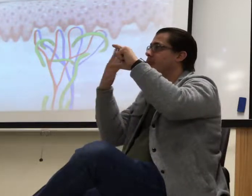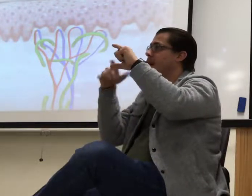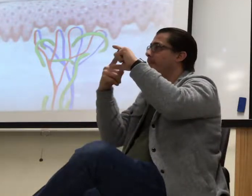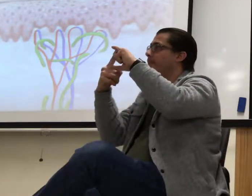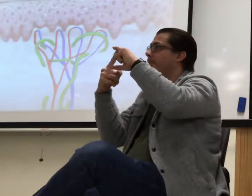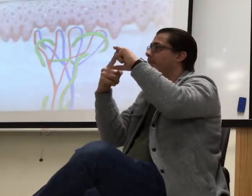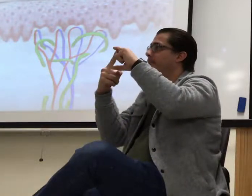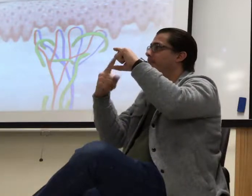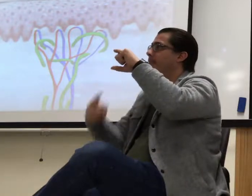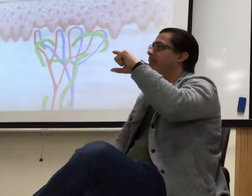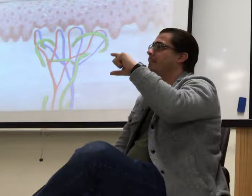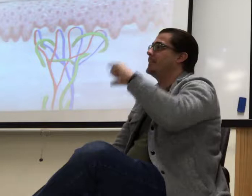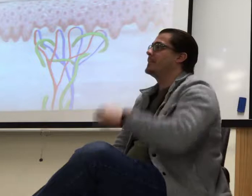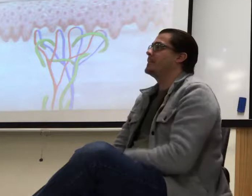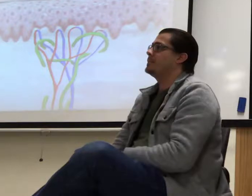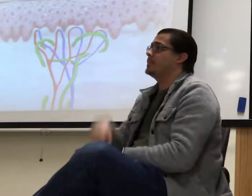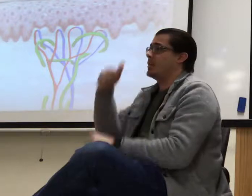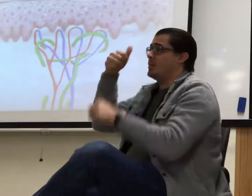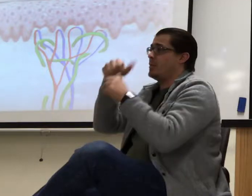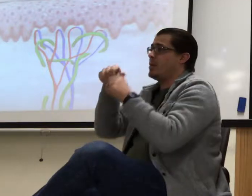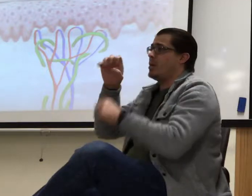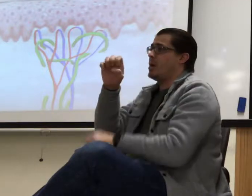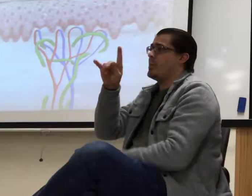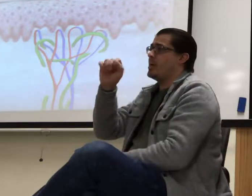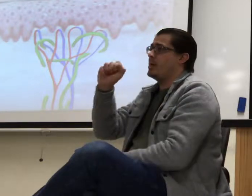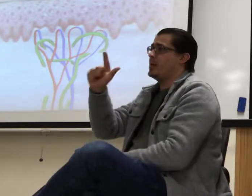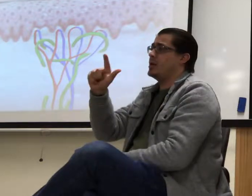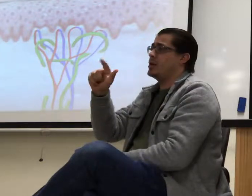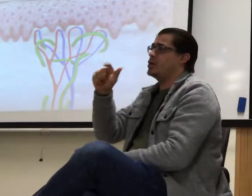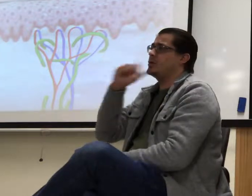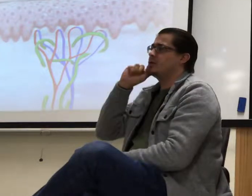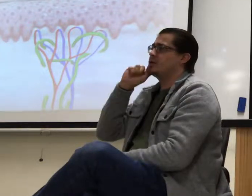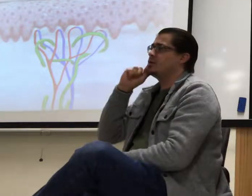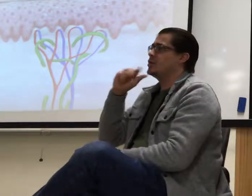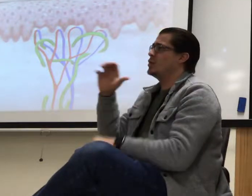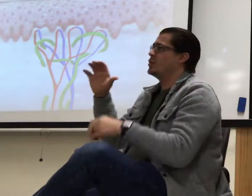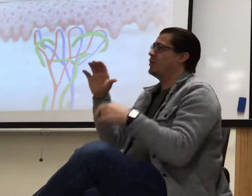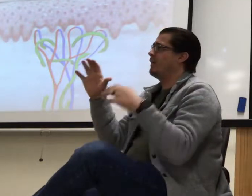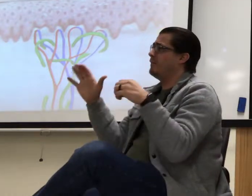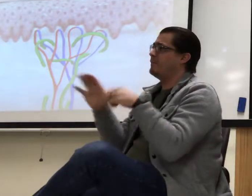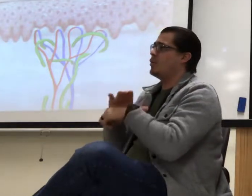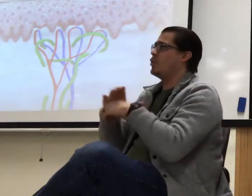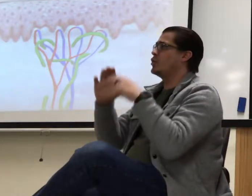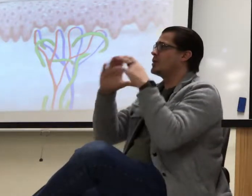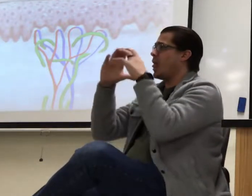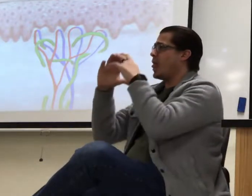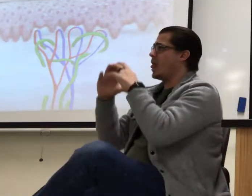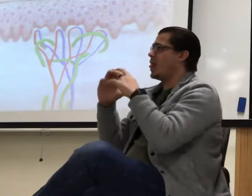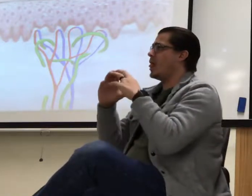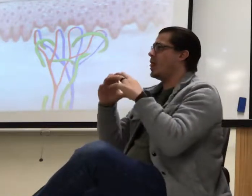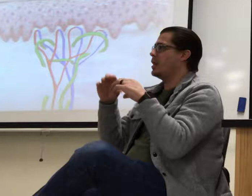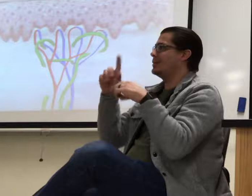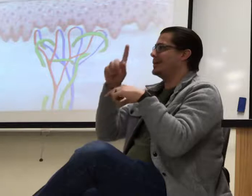Because remember, the epithelial tissue is cell packed, so there's no room to let the blood vessel